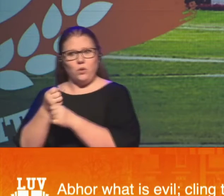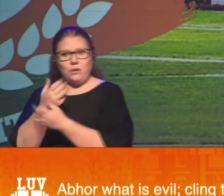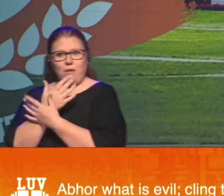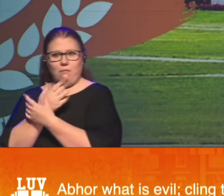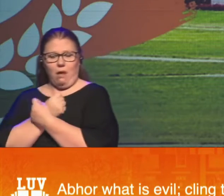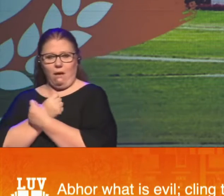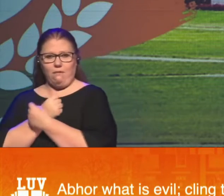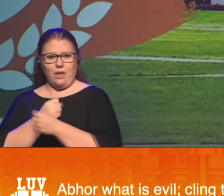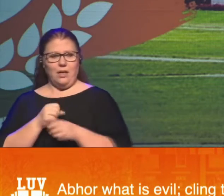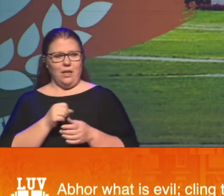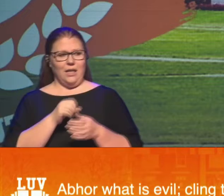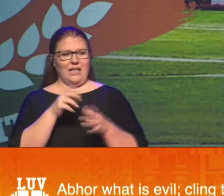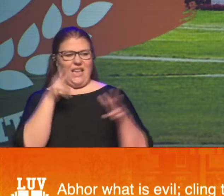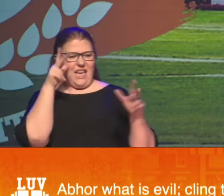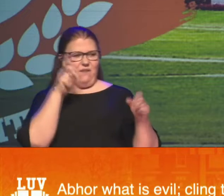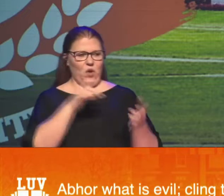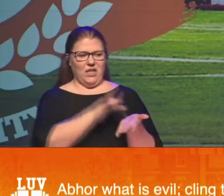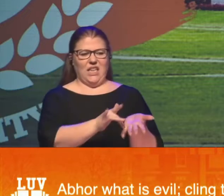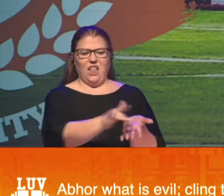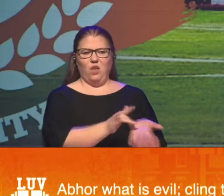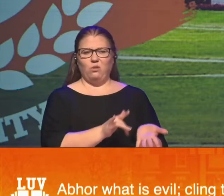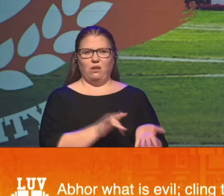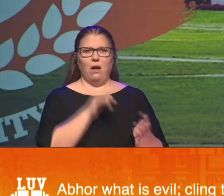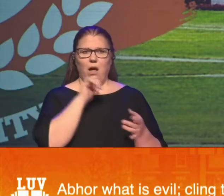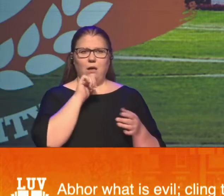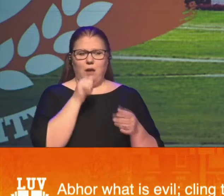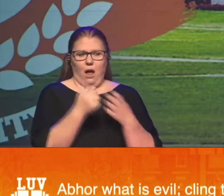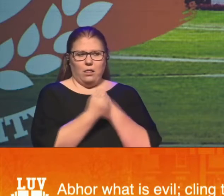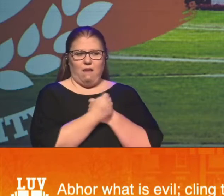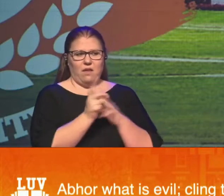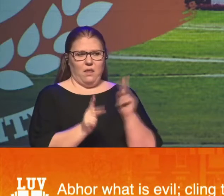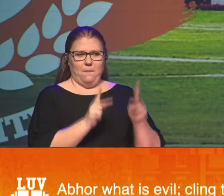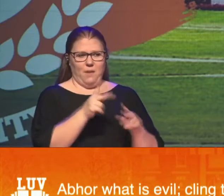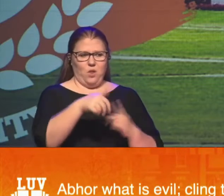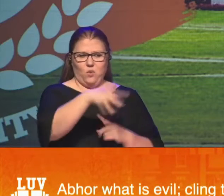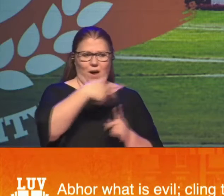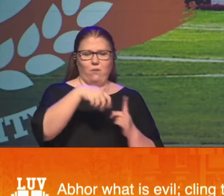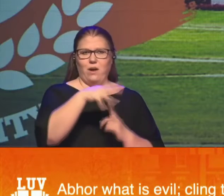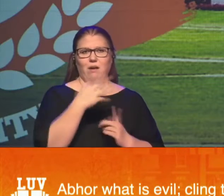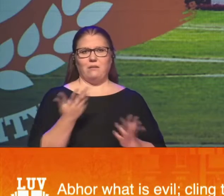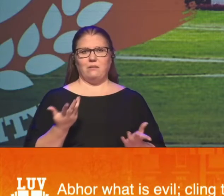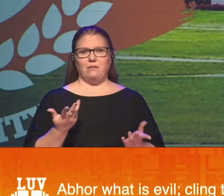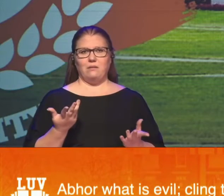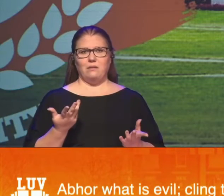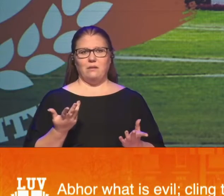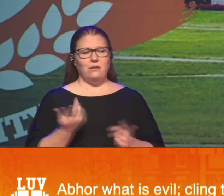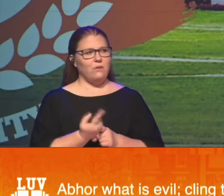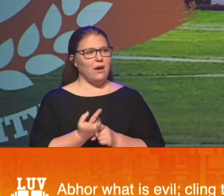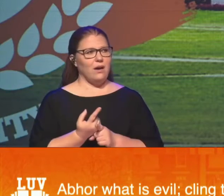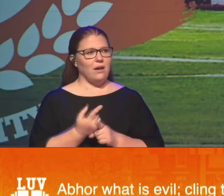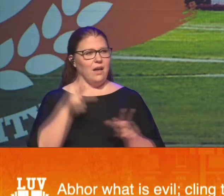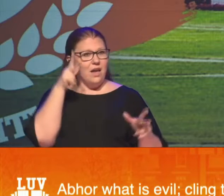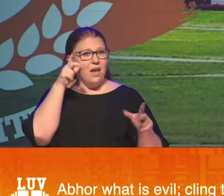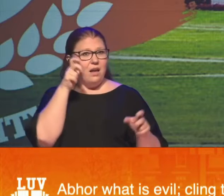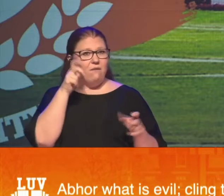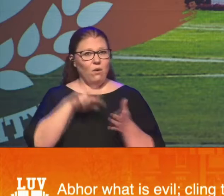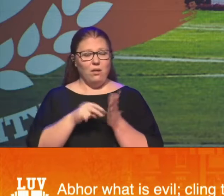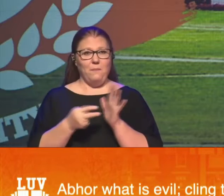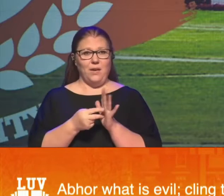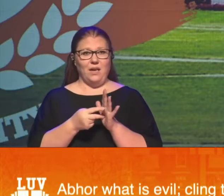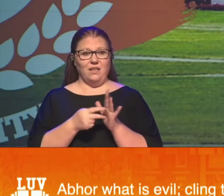would be exclusion. Evil would be not loving the people around us, right? Evil would be